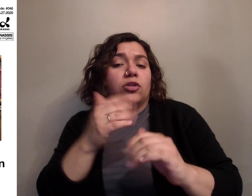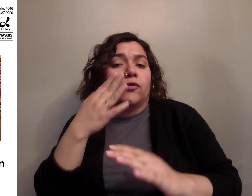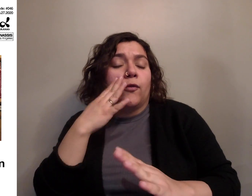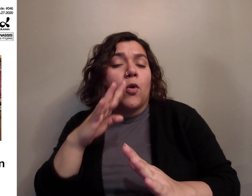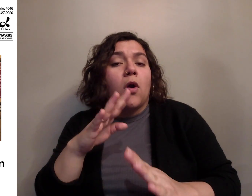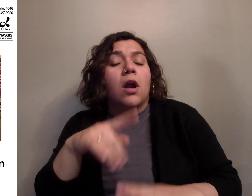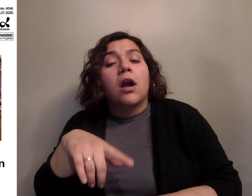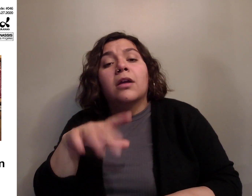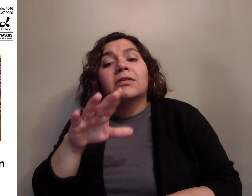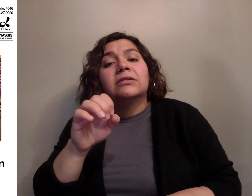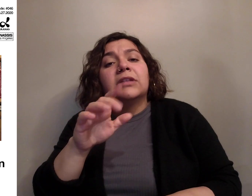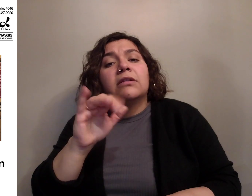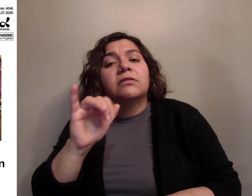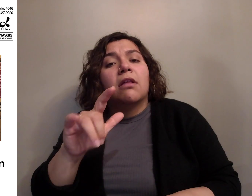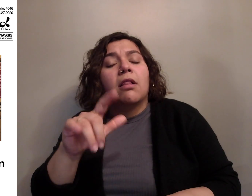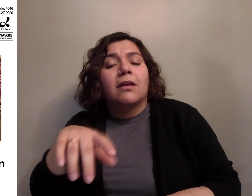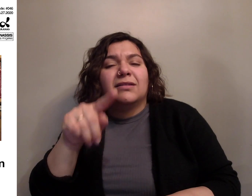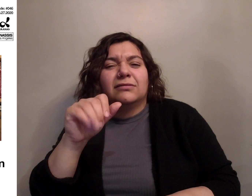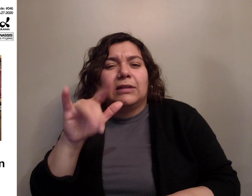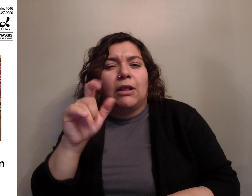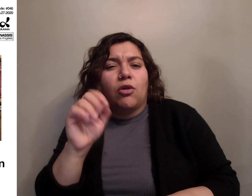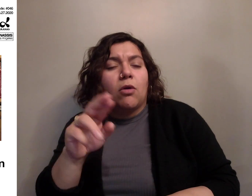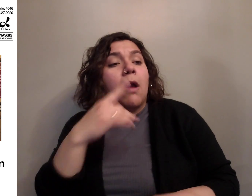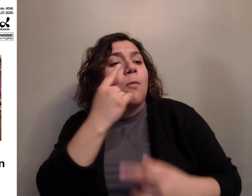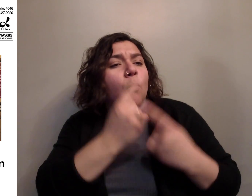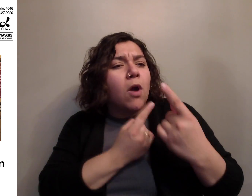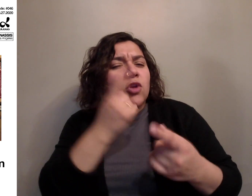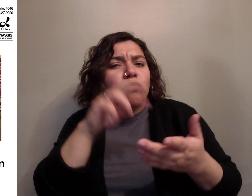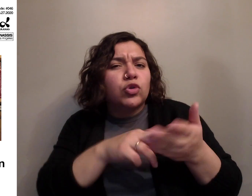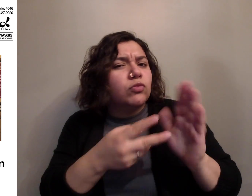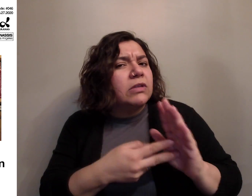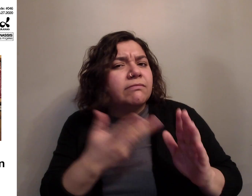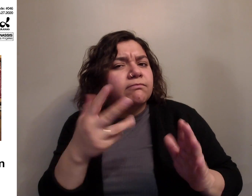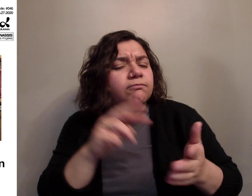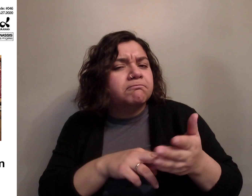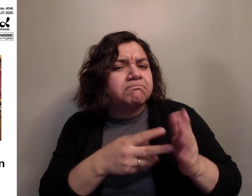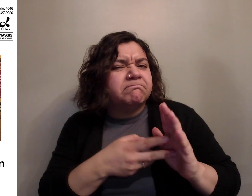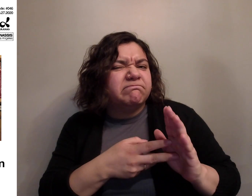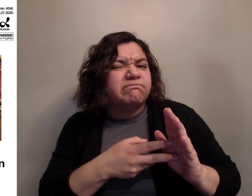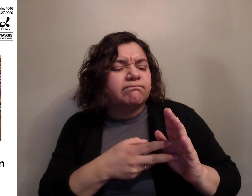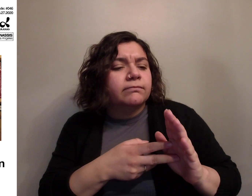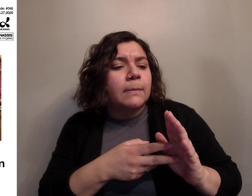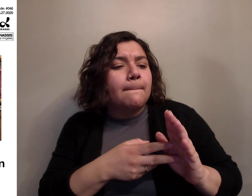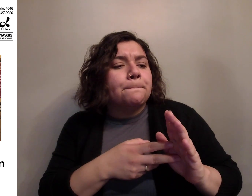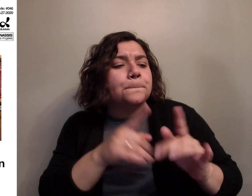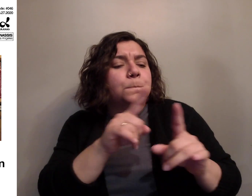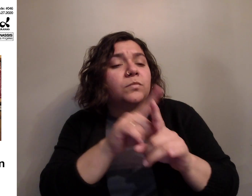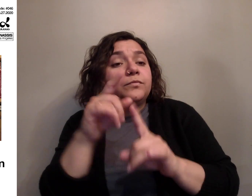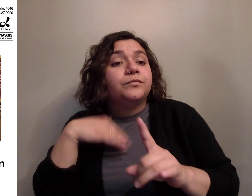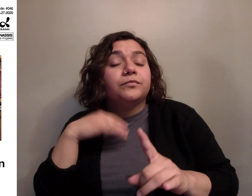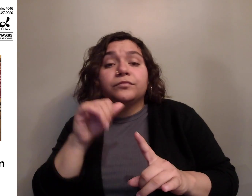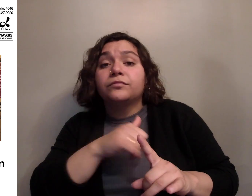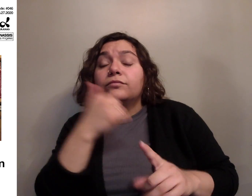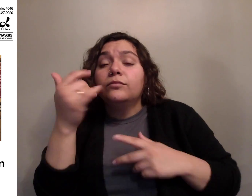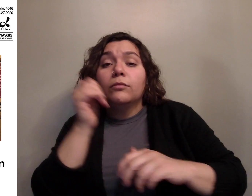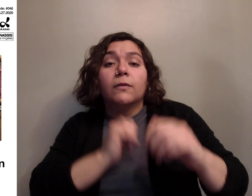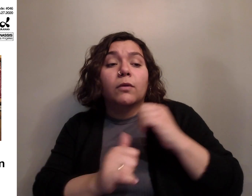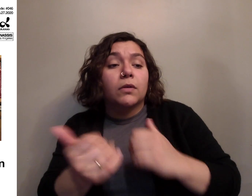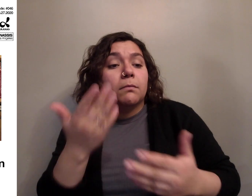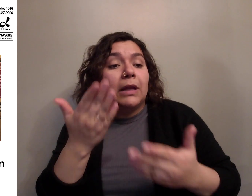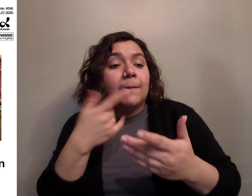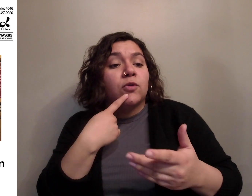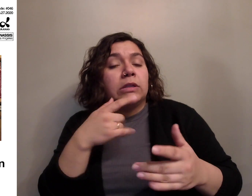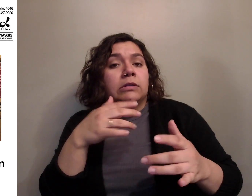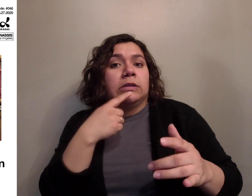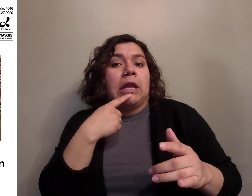with Cecil Taylor, and I'm wondering what do you mean by that, and are there